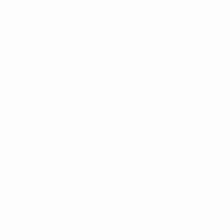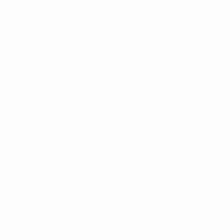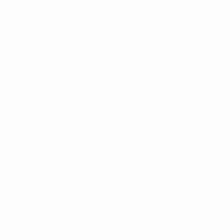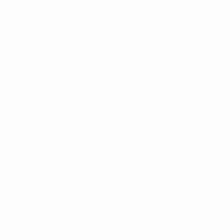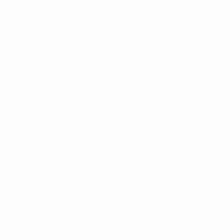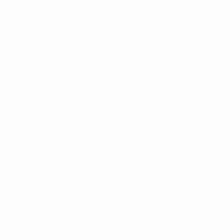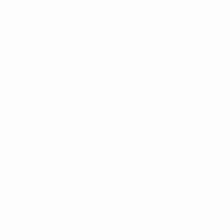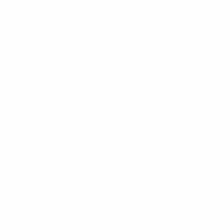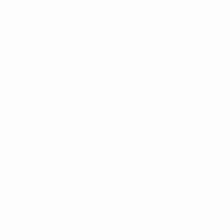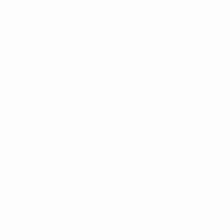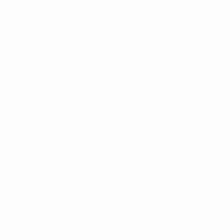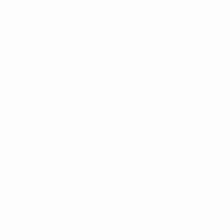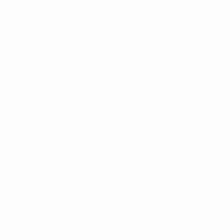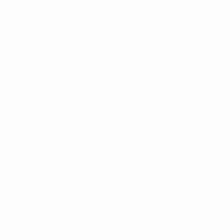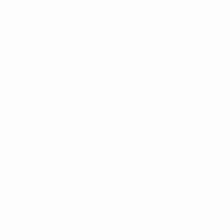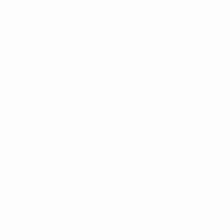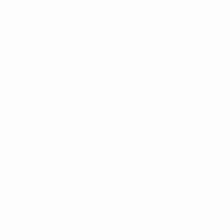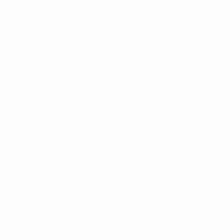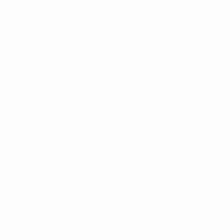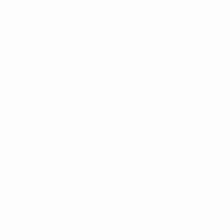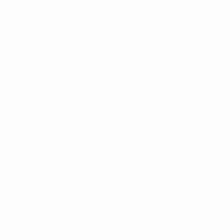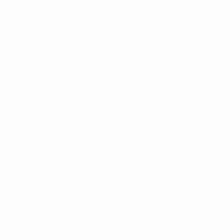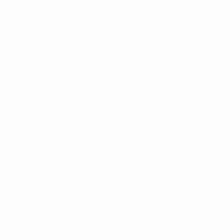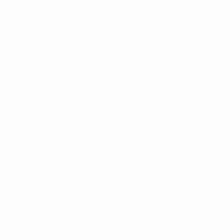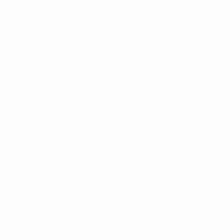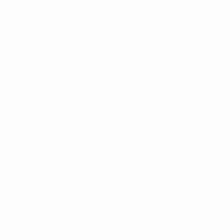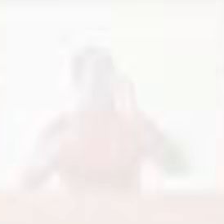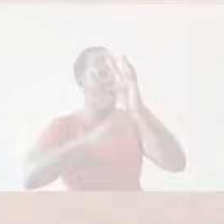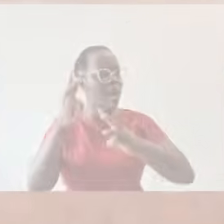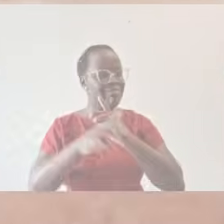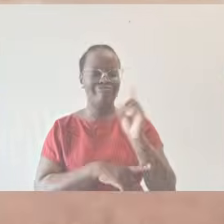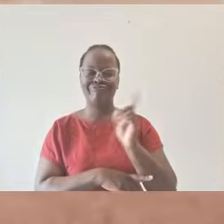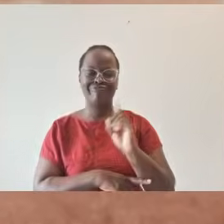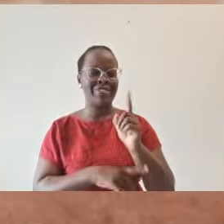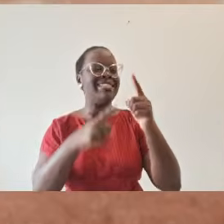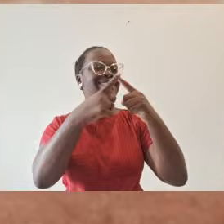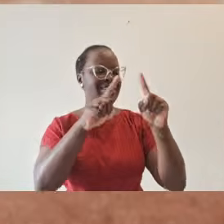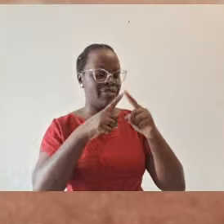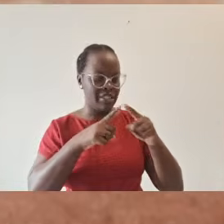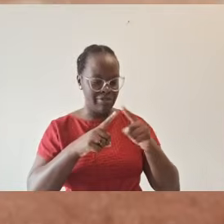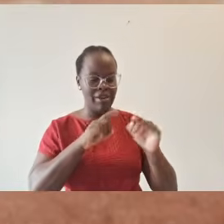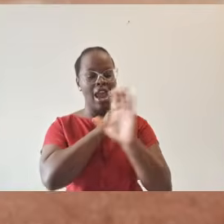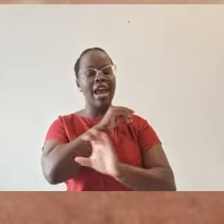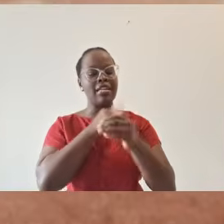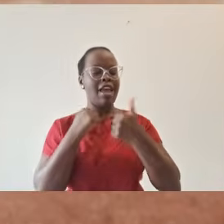Finally, is that sign language is universal. Different countries have their own sign languages.